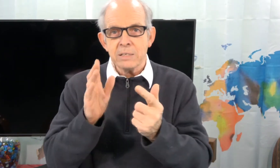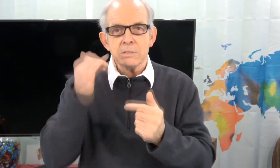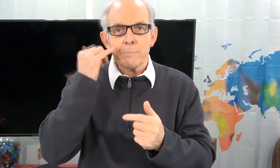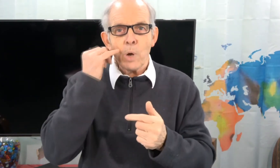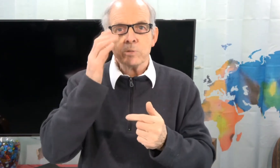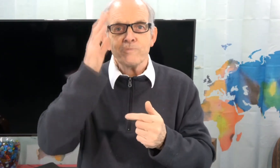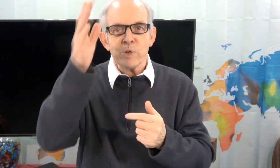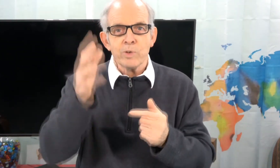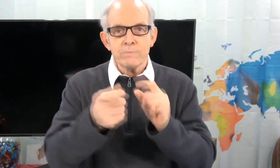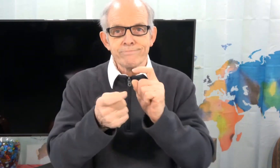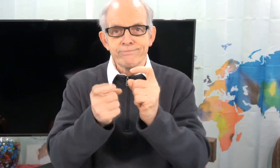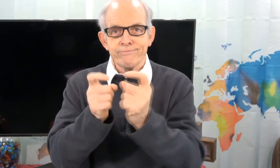the birth, the future.